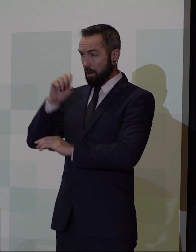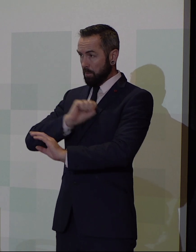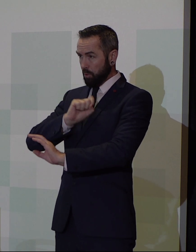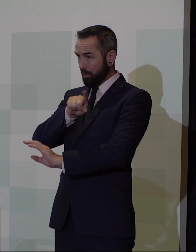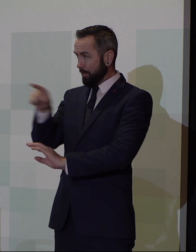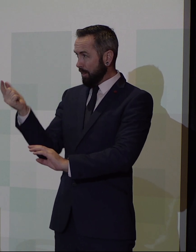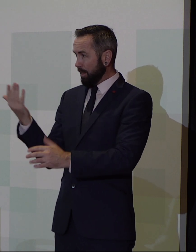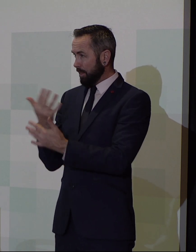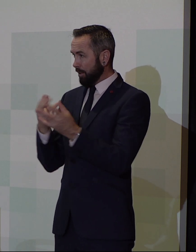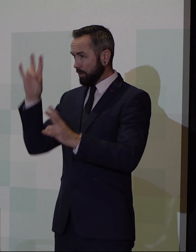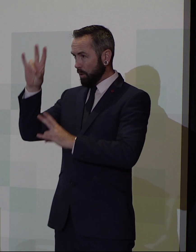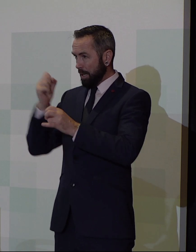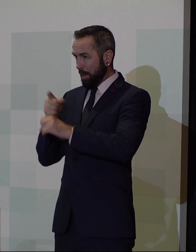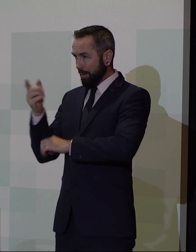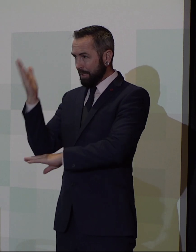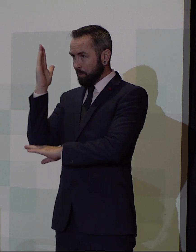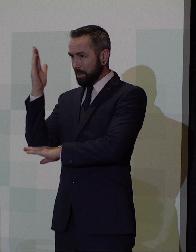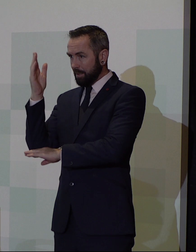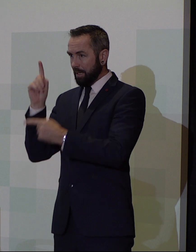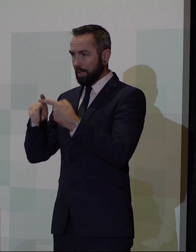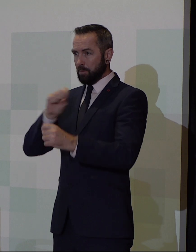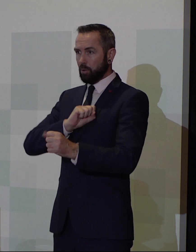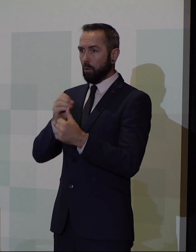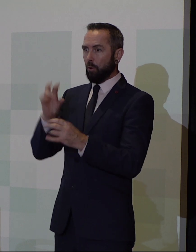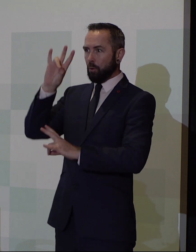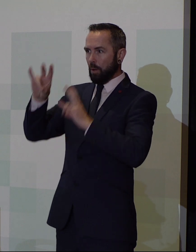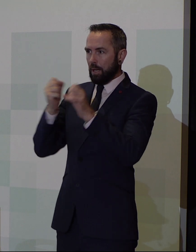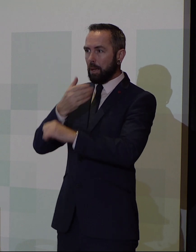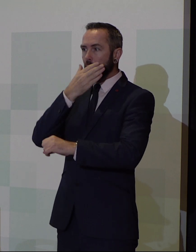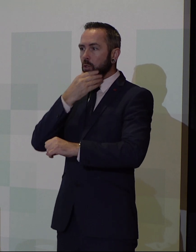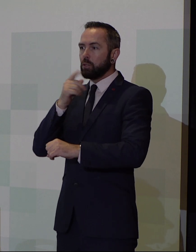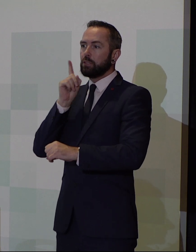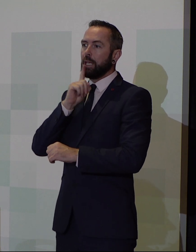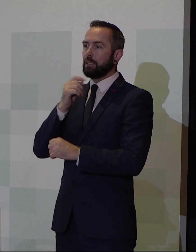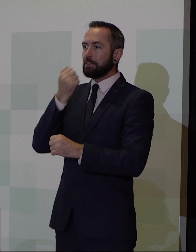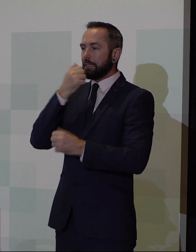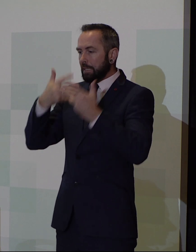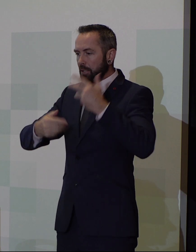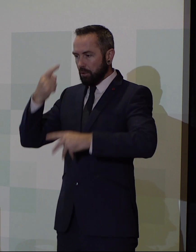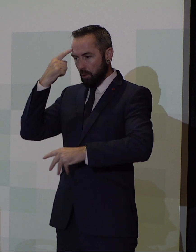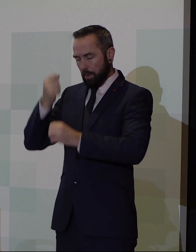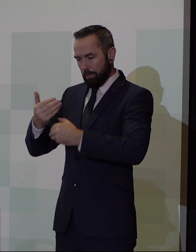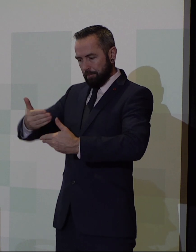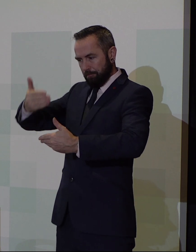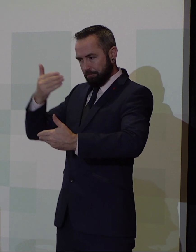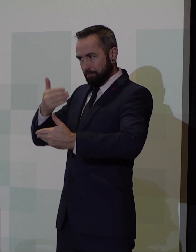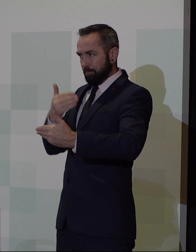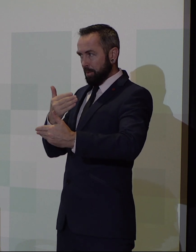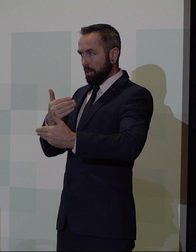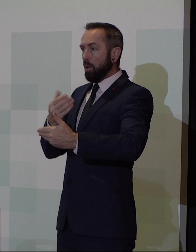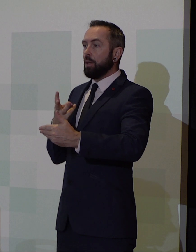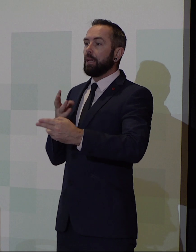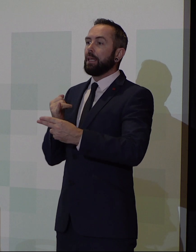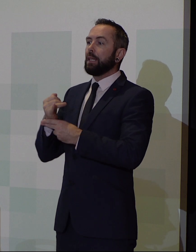questions around this presentation, and you probably have ones around gender statistics that you've thought of in advance yourself. So I know there'll be a questions and